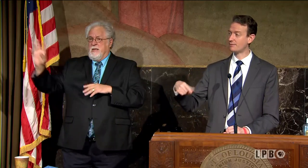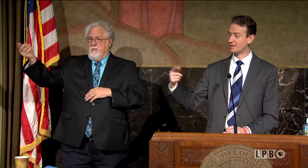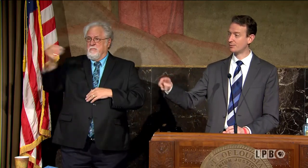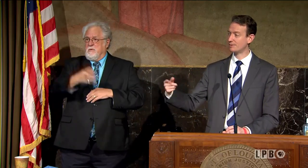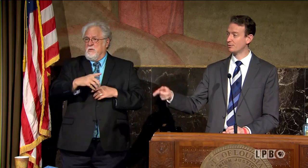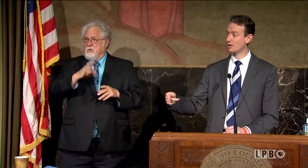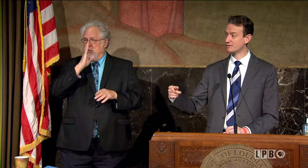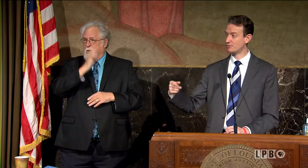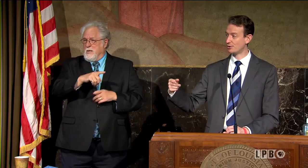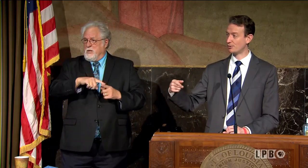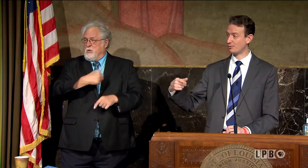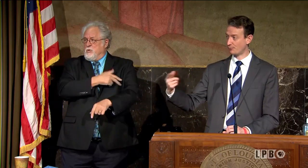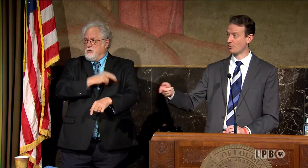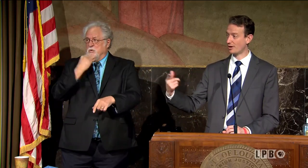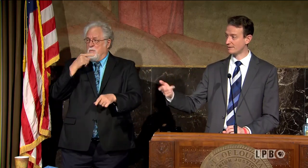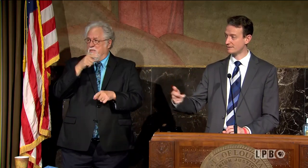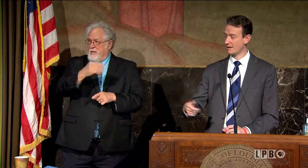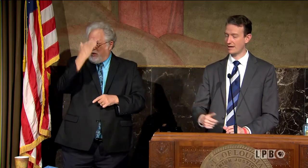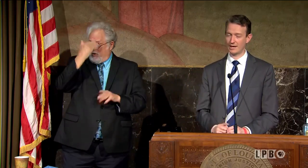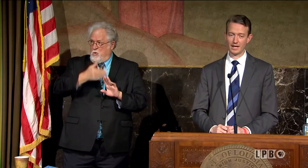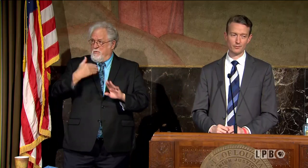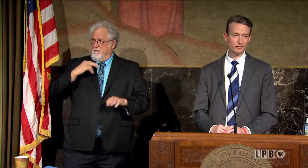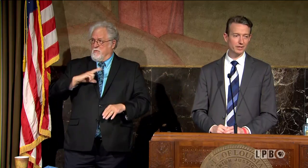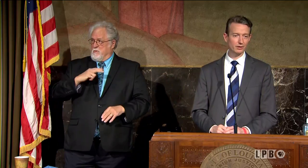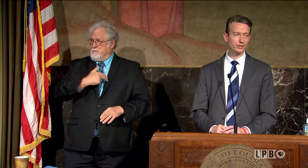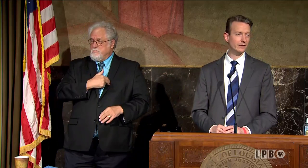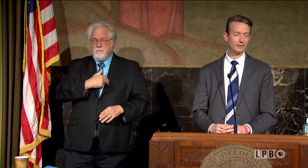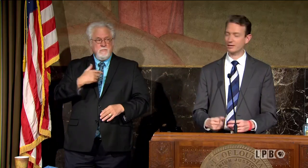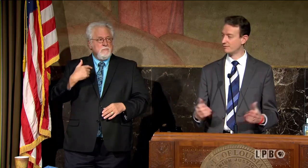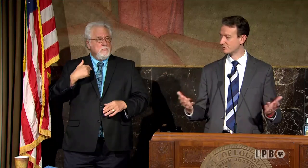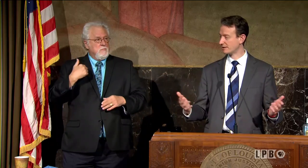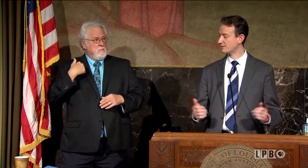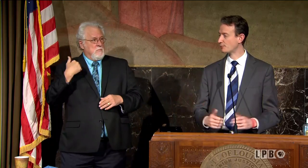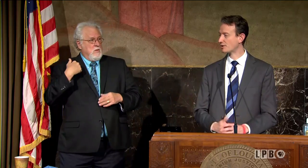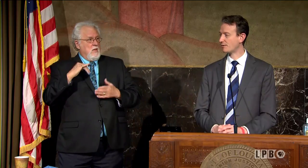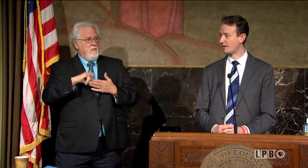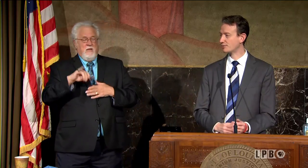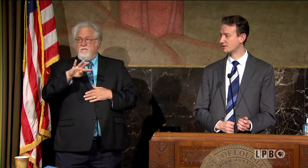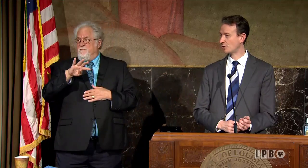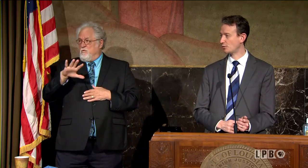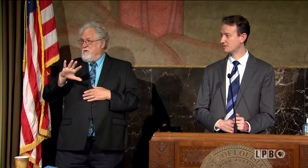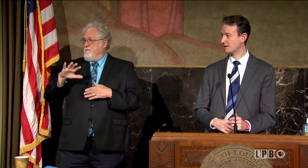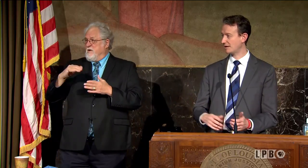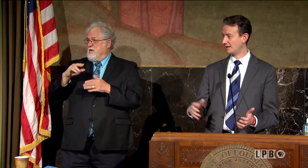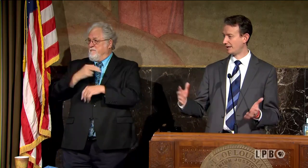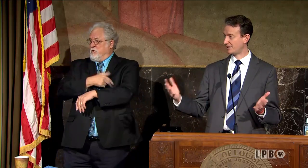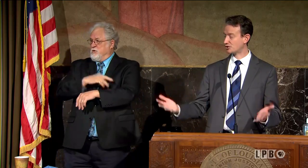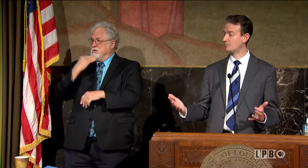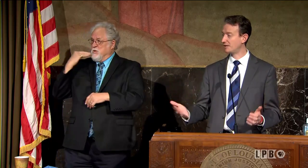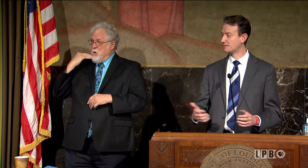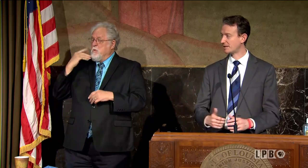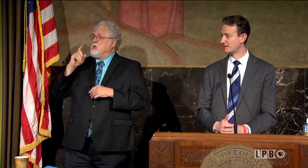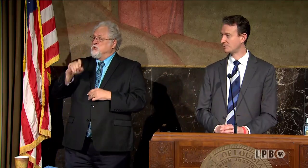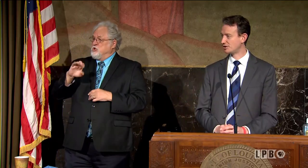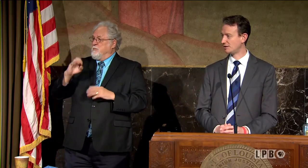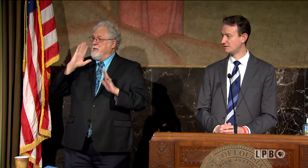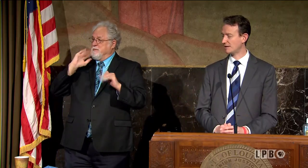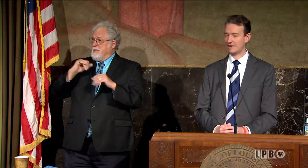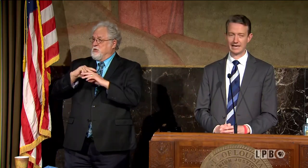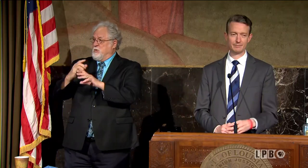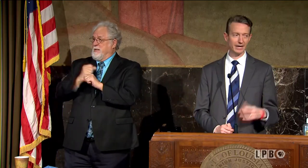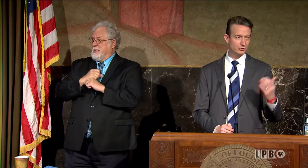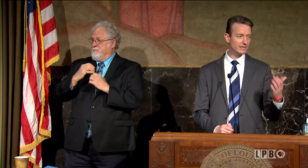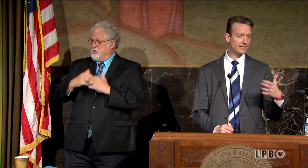home, so often they would be the ones who know before us. We've been alerted that I believe there's at least 45 nursing homes that should be expecting